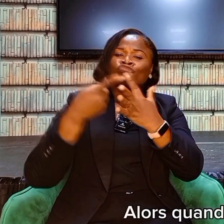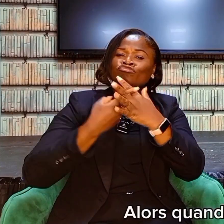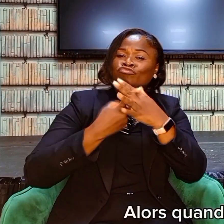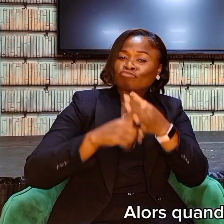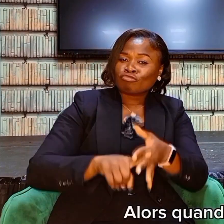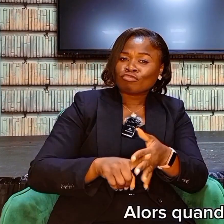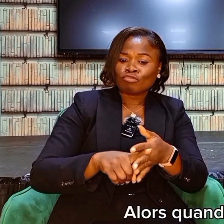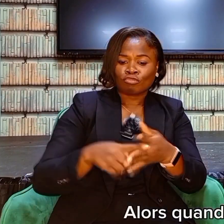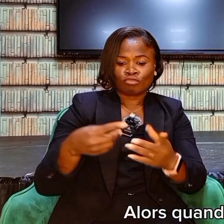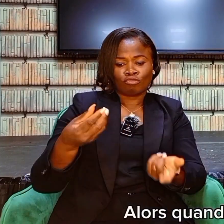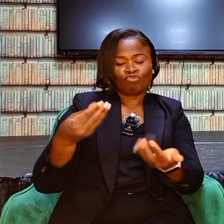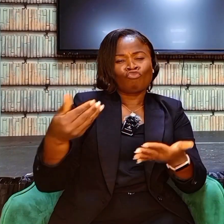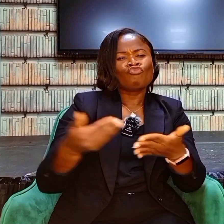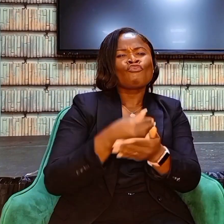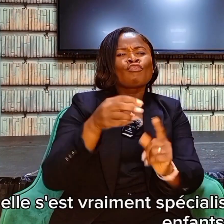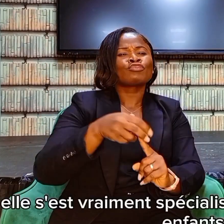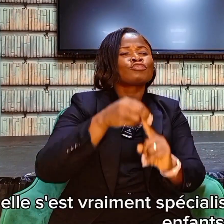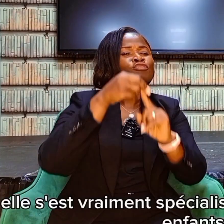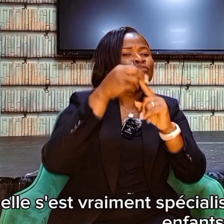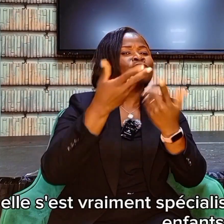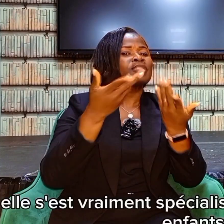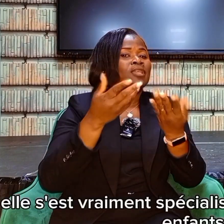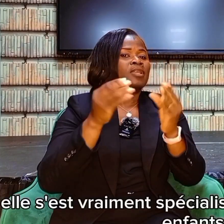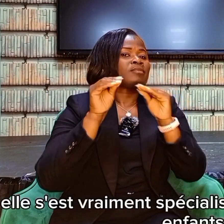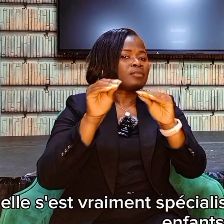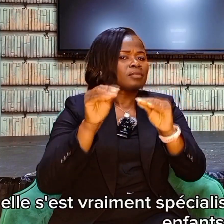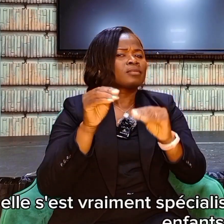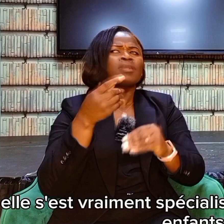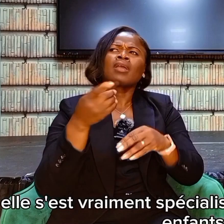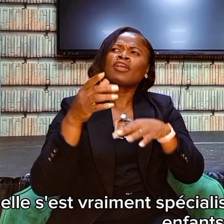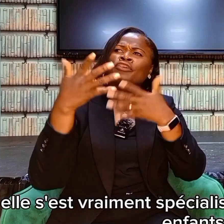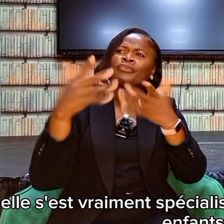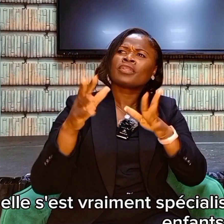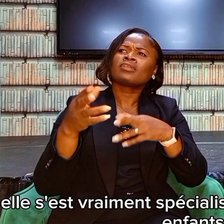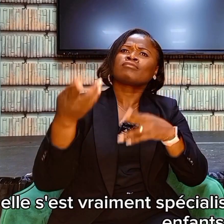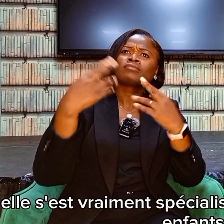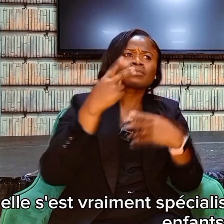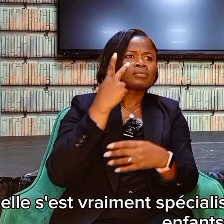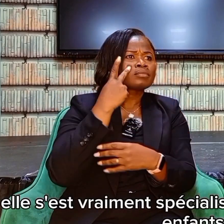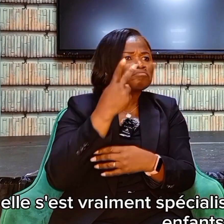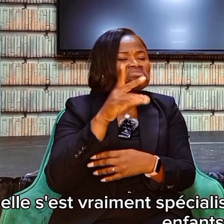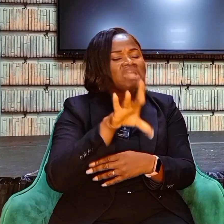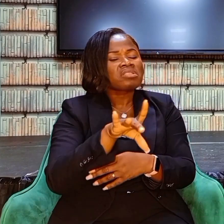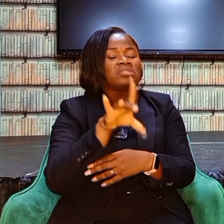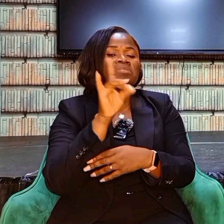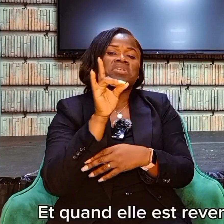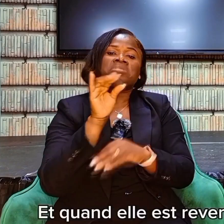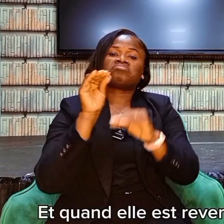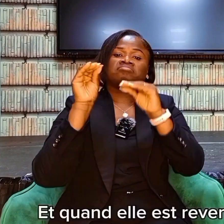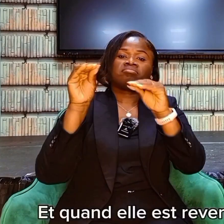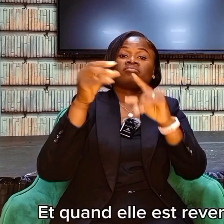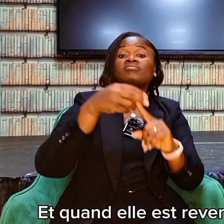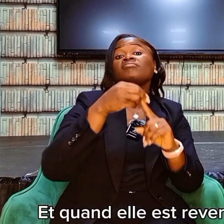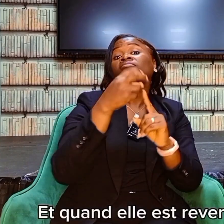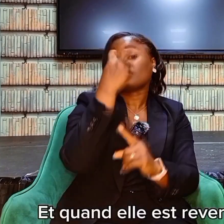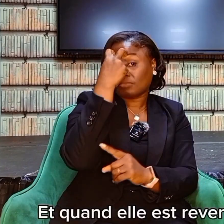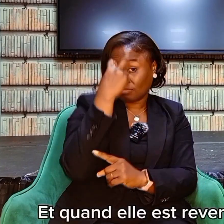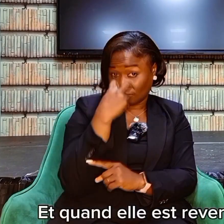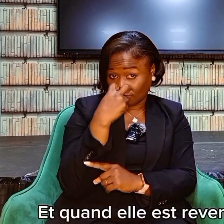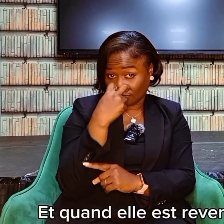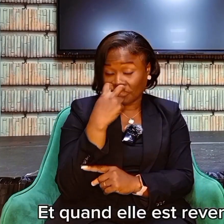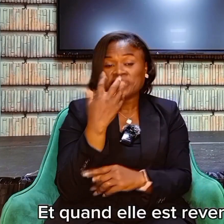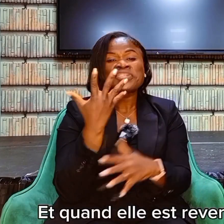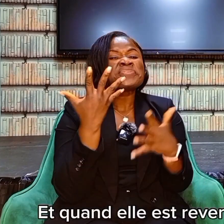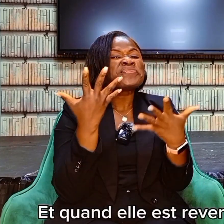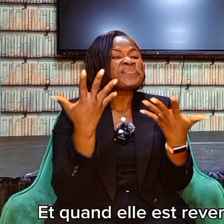So when she went, she really specialized in teaching blind children. And when she came